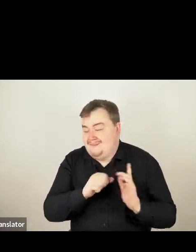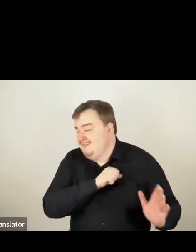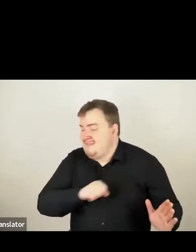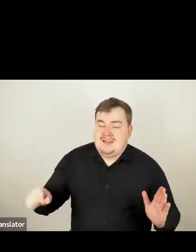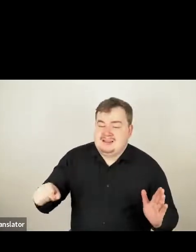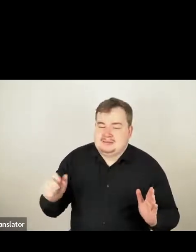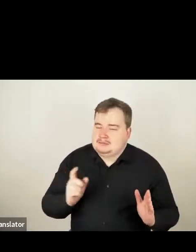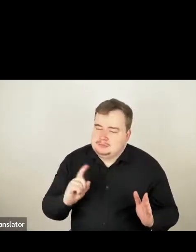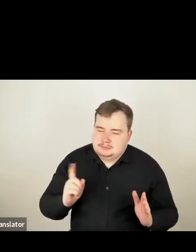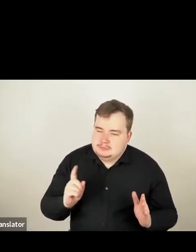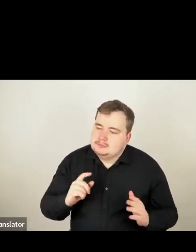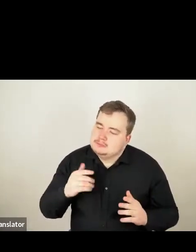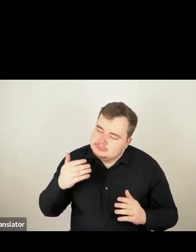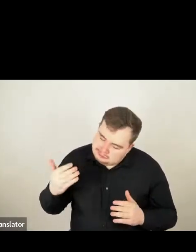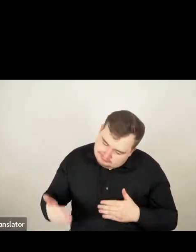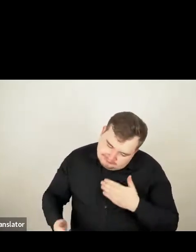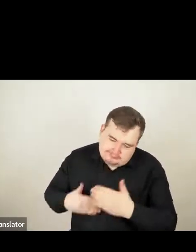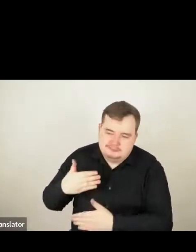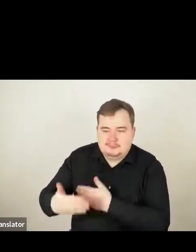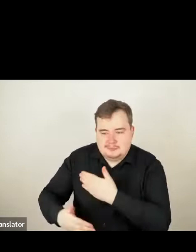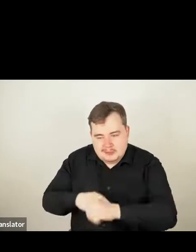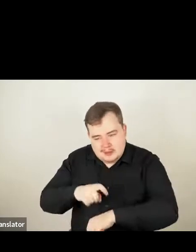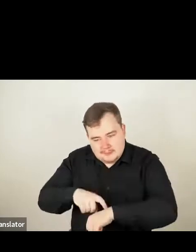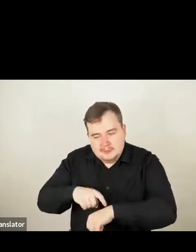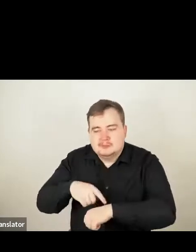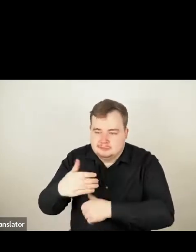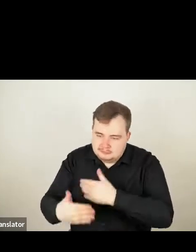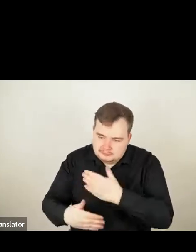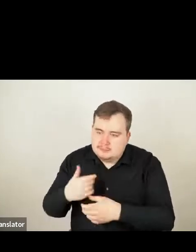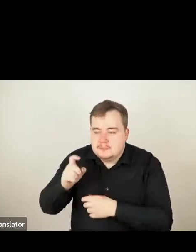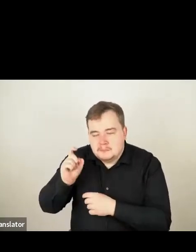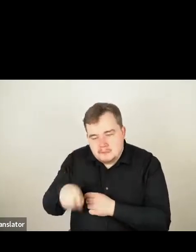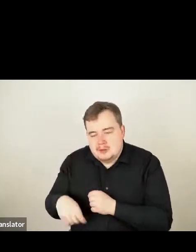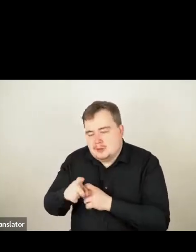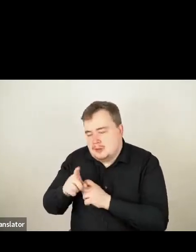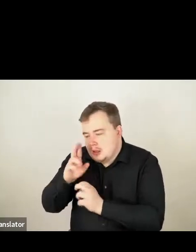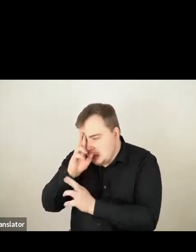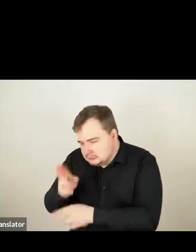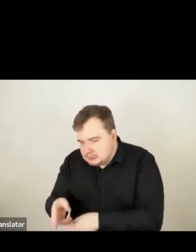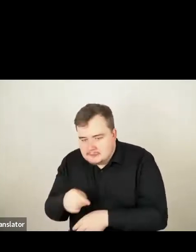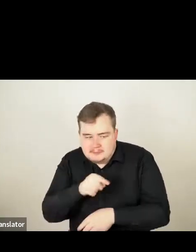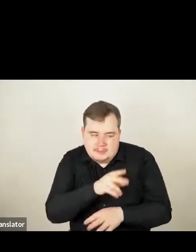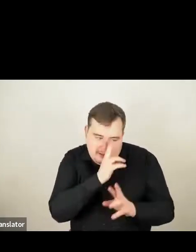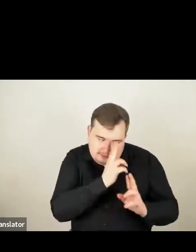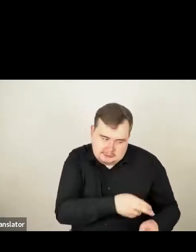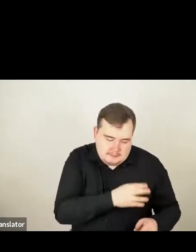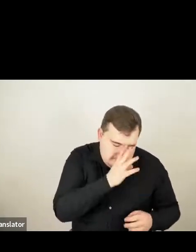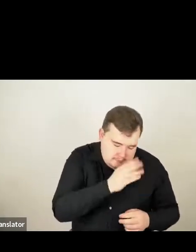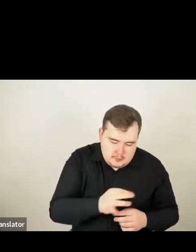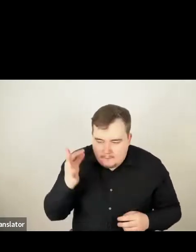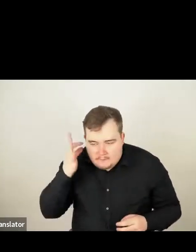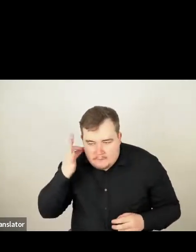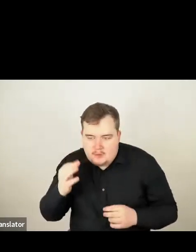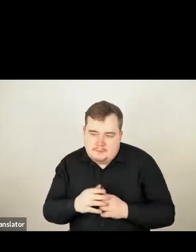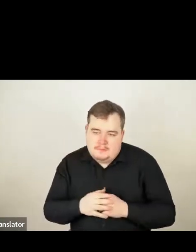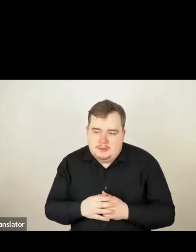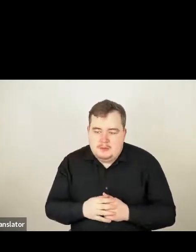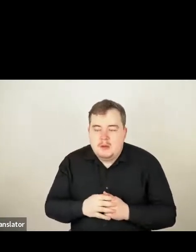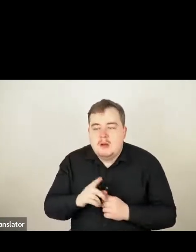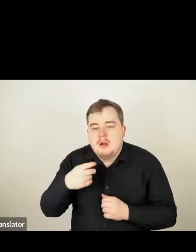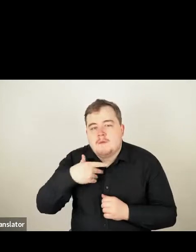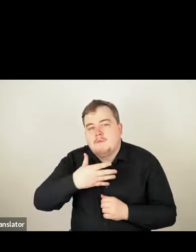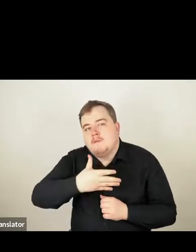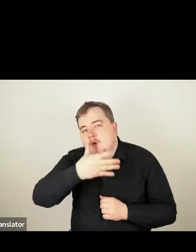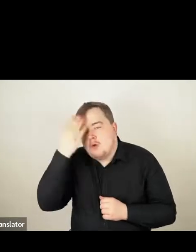principle? And this has to be respected for both men and women. And then we don't have to forget that the situation